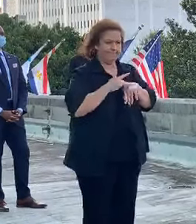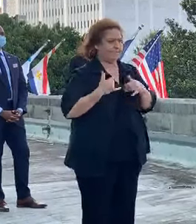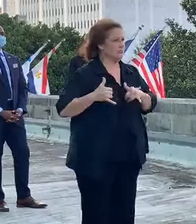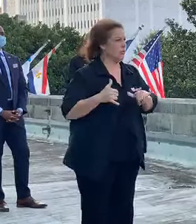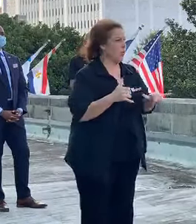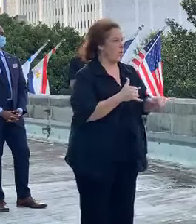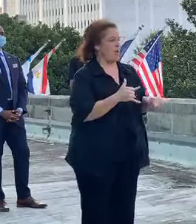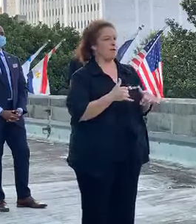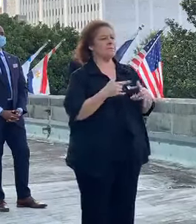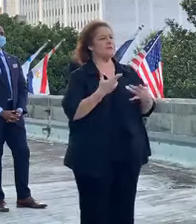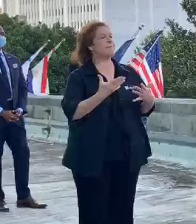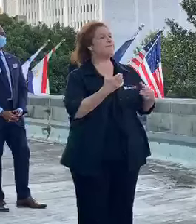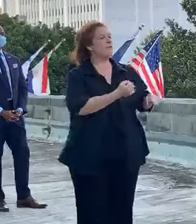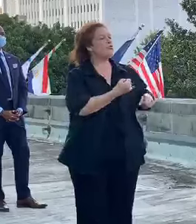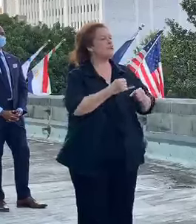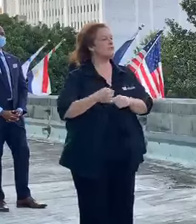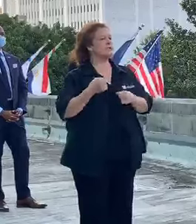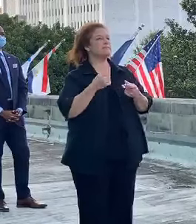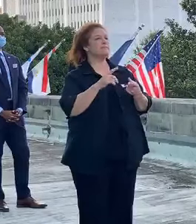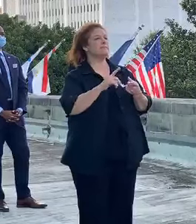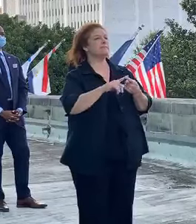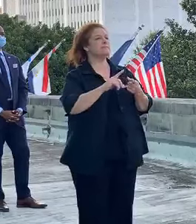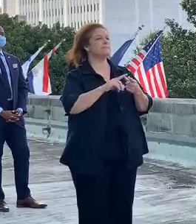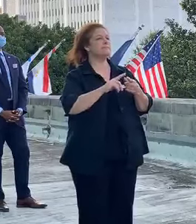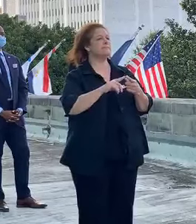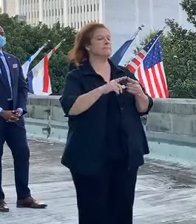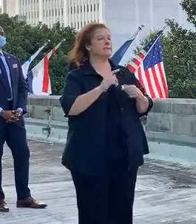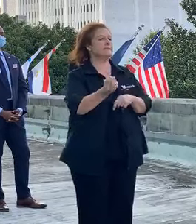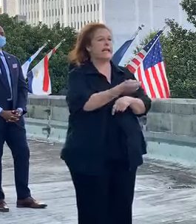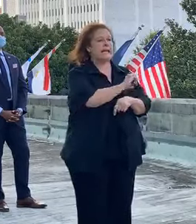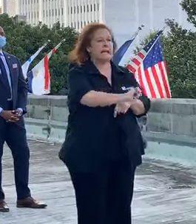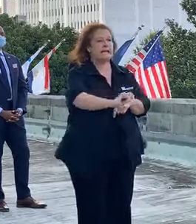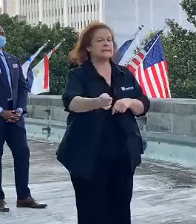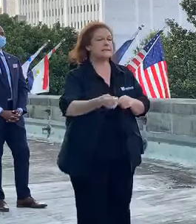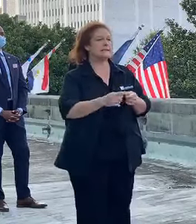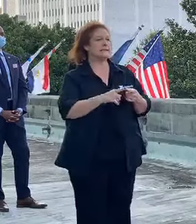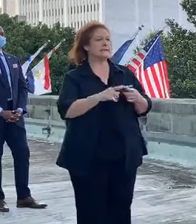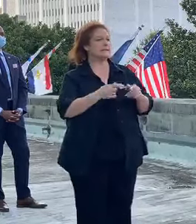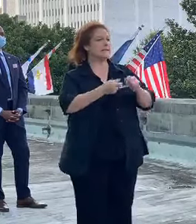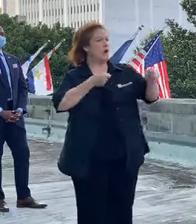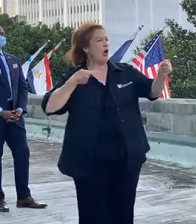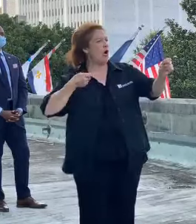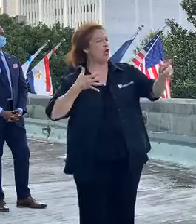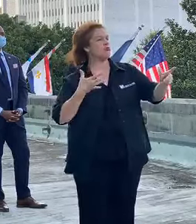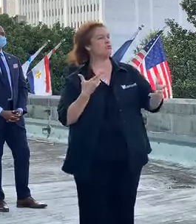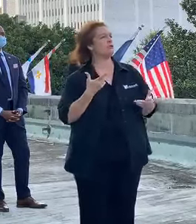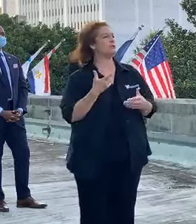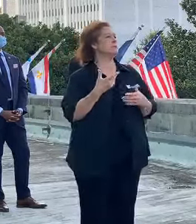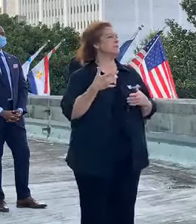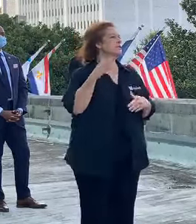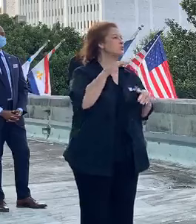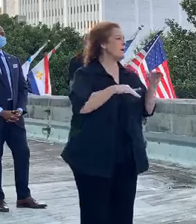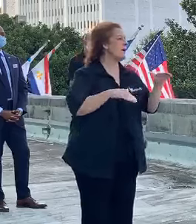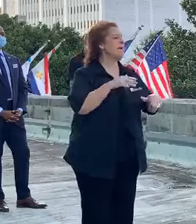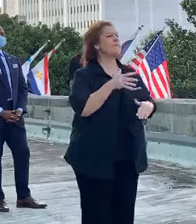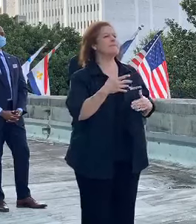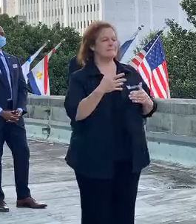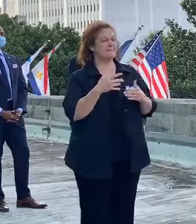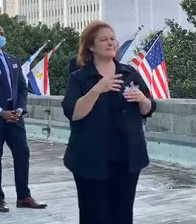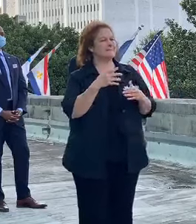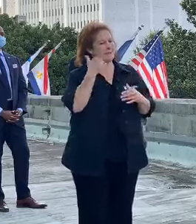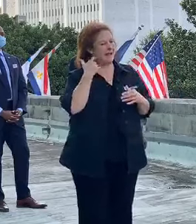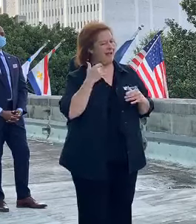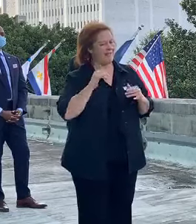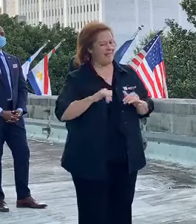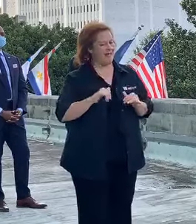the canoeing, and so tennis, those things. So we're preparing lap swim. So more to come,